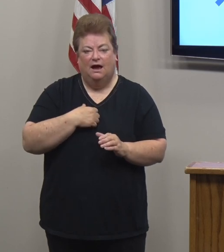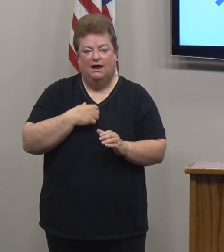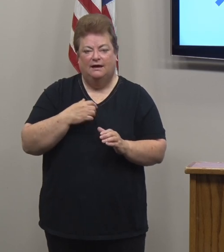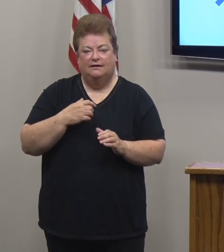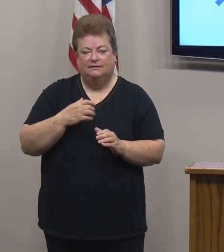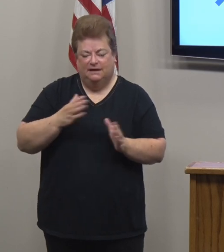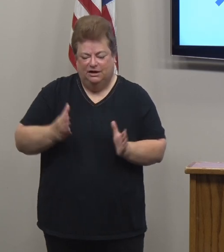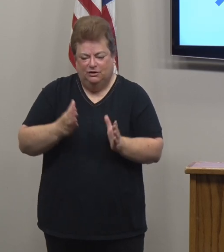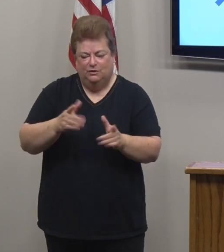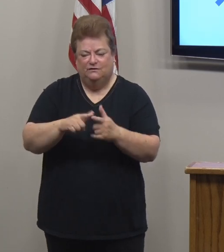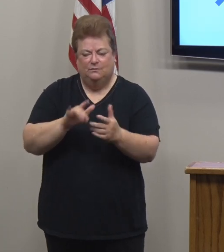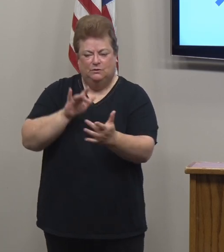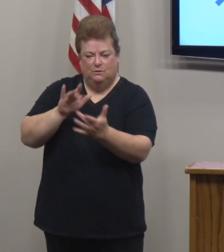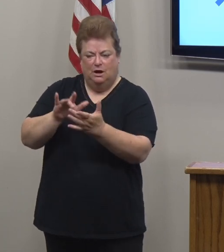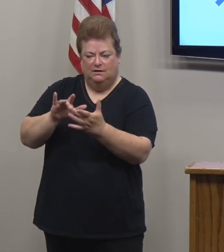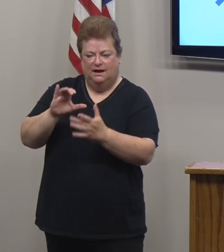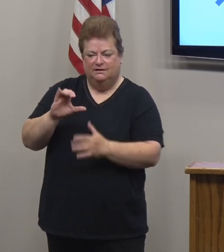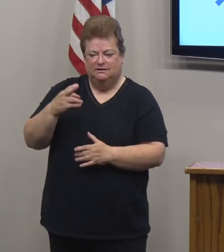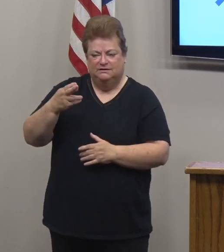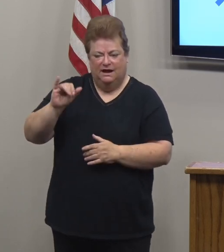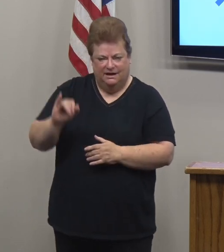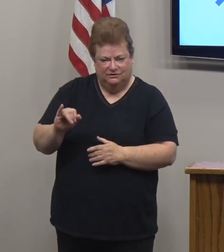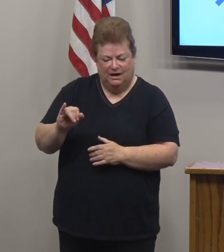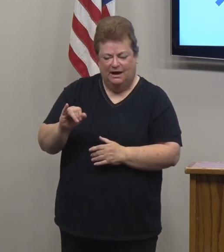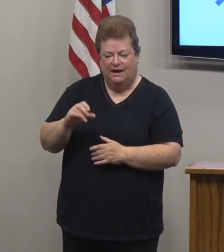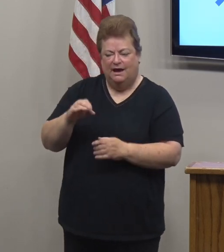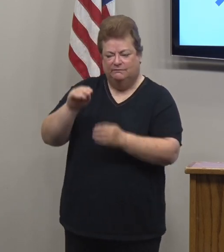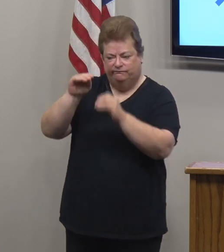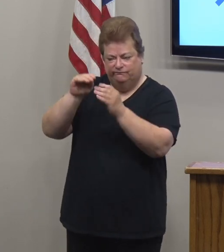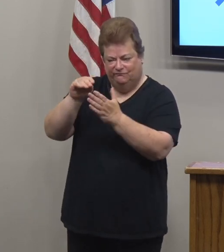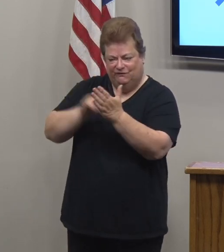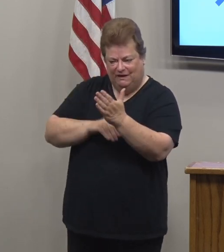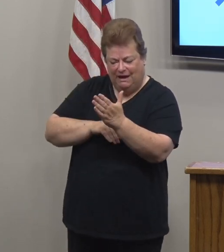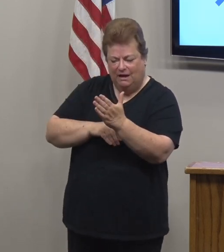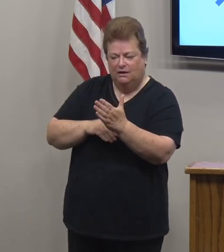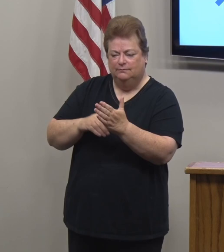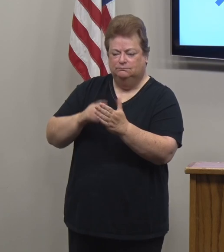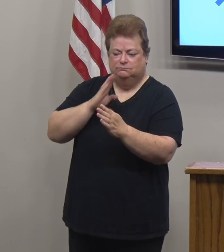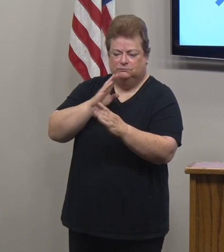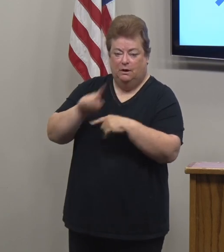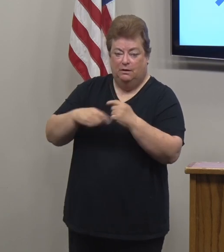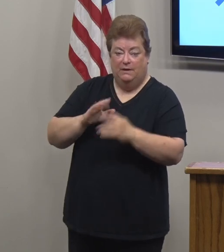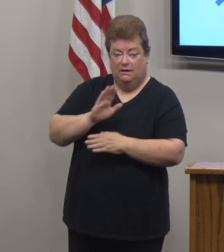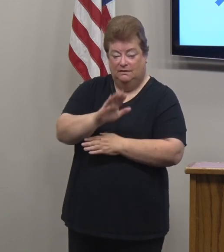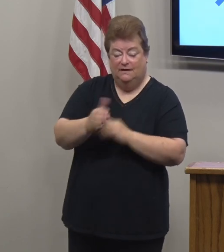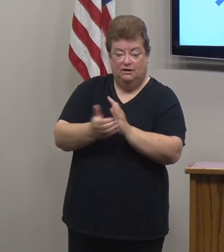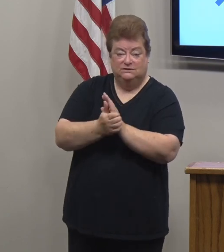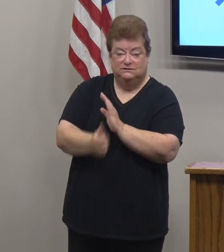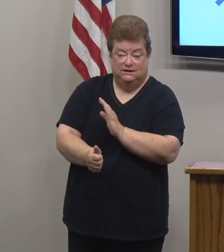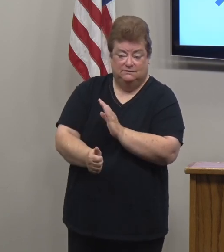CHI and fill out an application or talk to them about their skills.